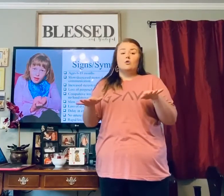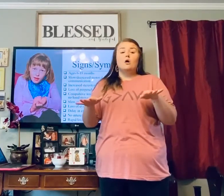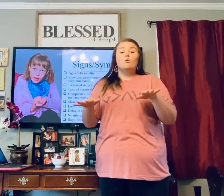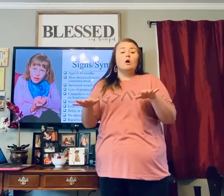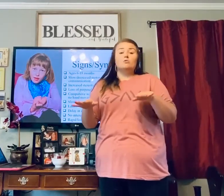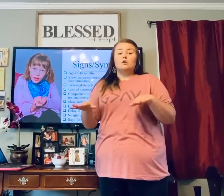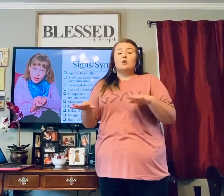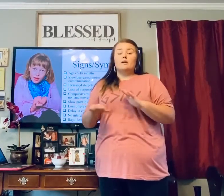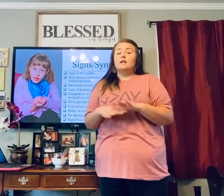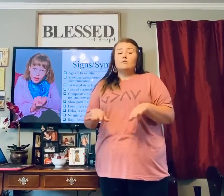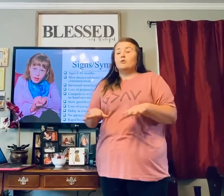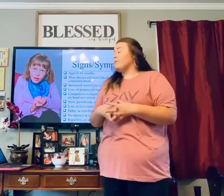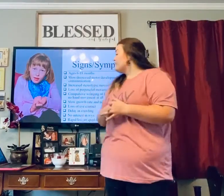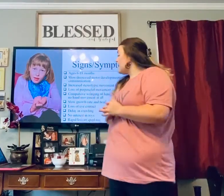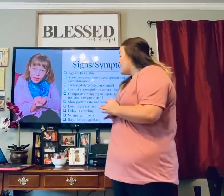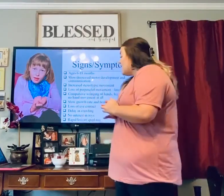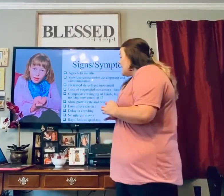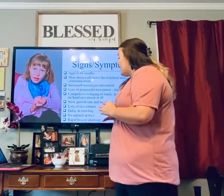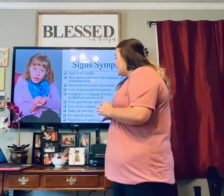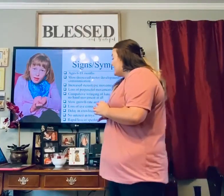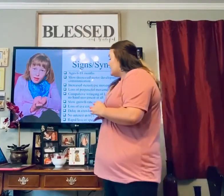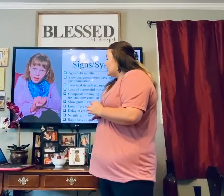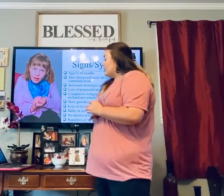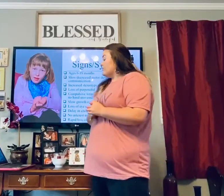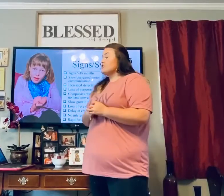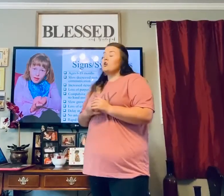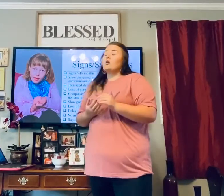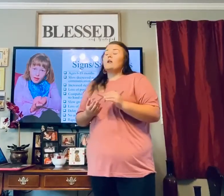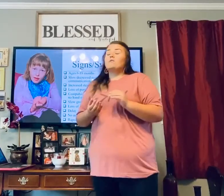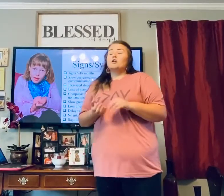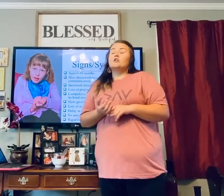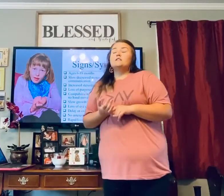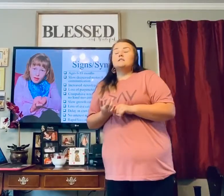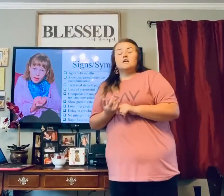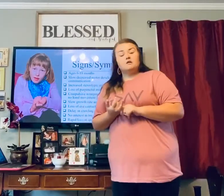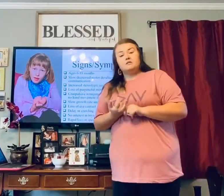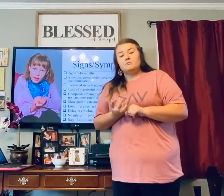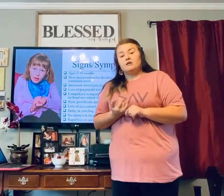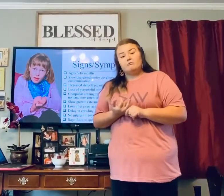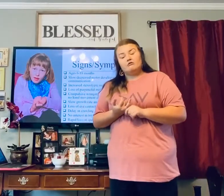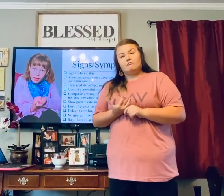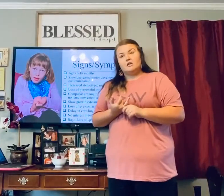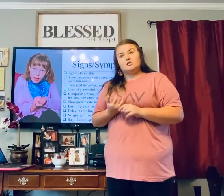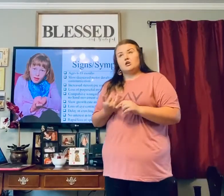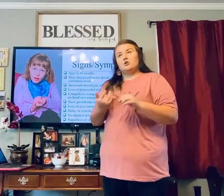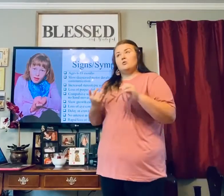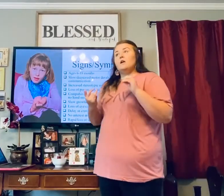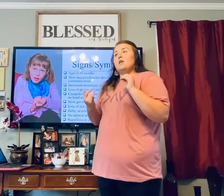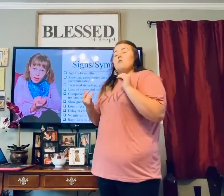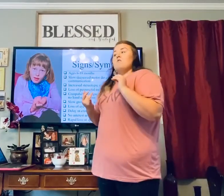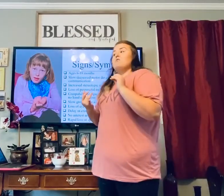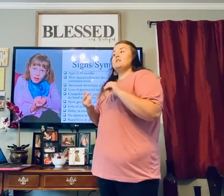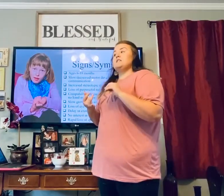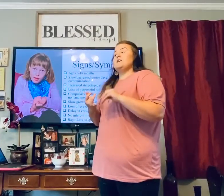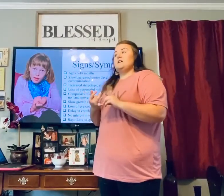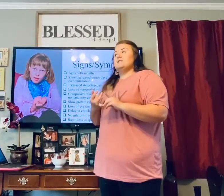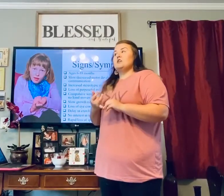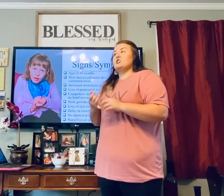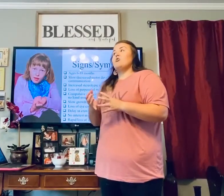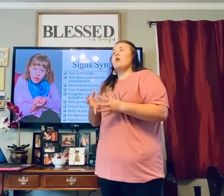crawl, walk, talk anymore. And there's a lot of increased stereotypic movement. So there's a lot